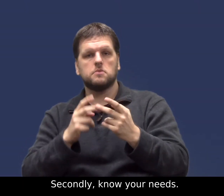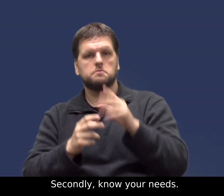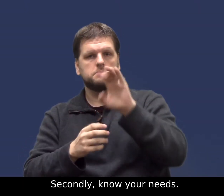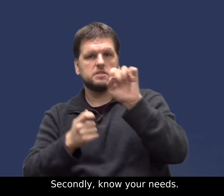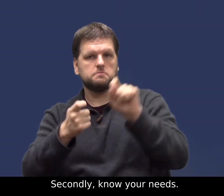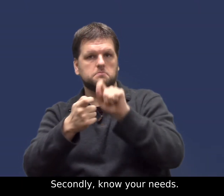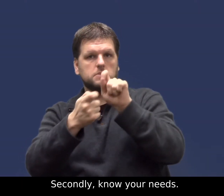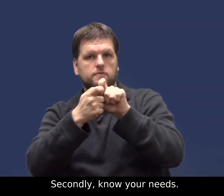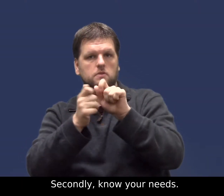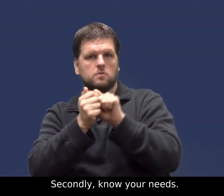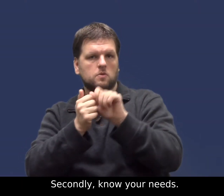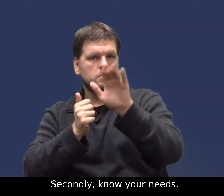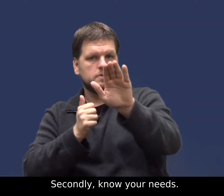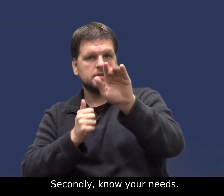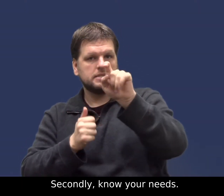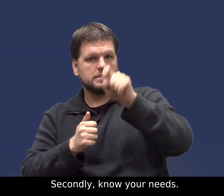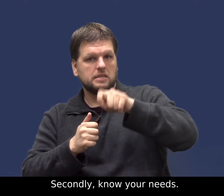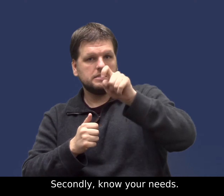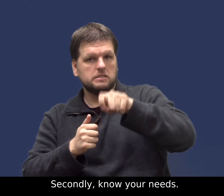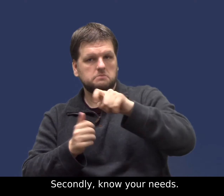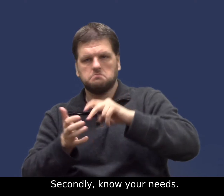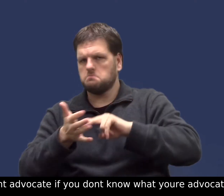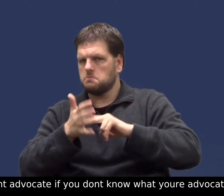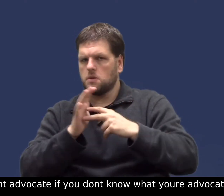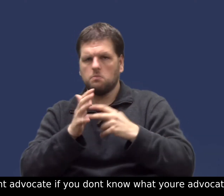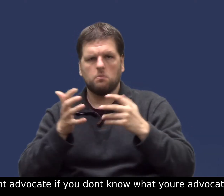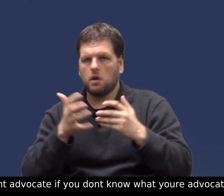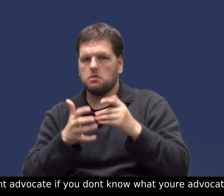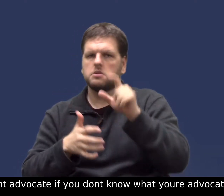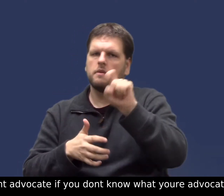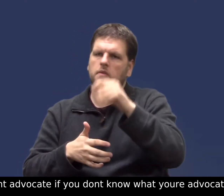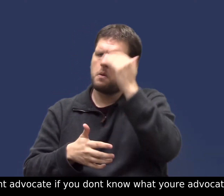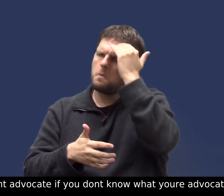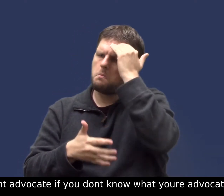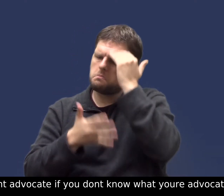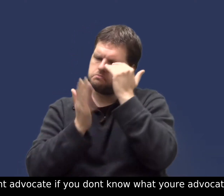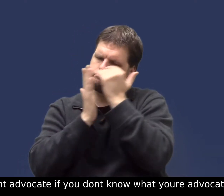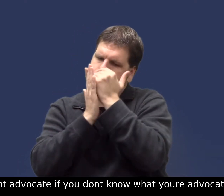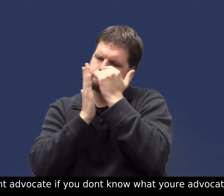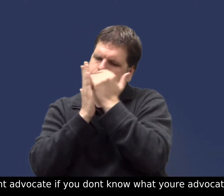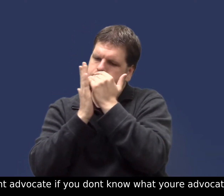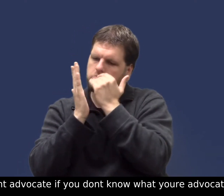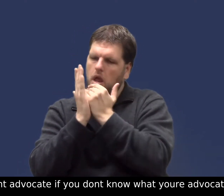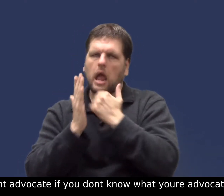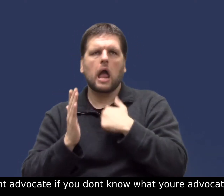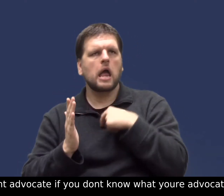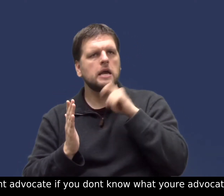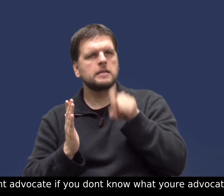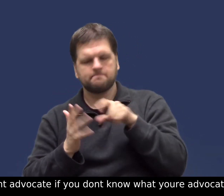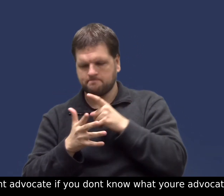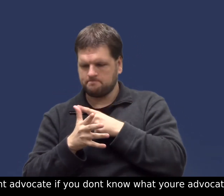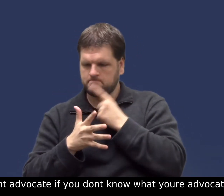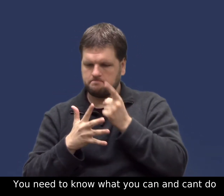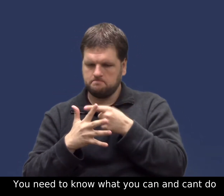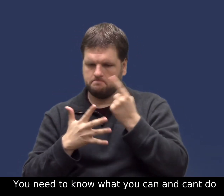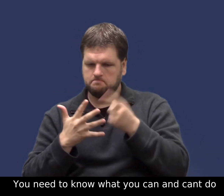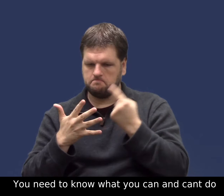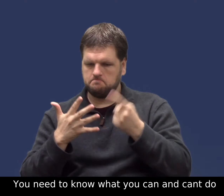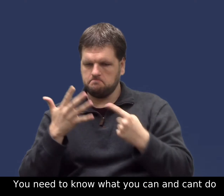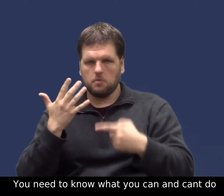Secondly, know your needs. You can't advocate if you don't know what you're advocating for. You need to